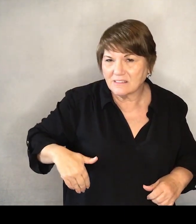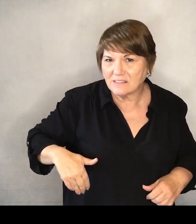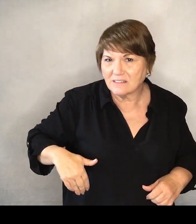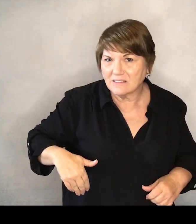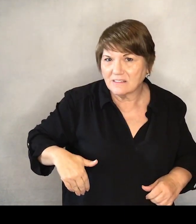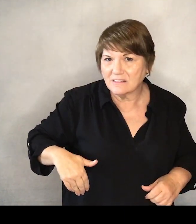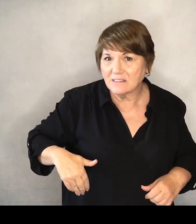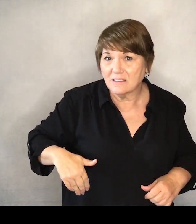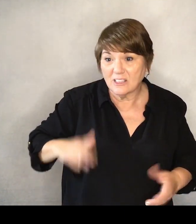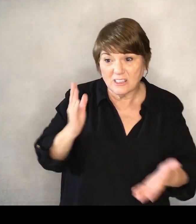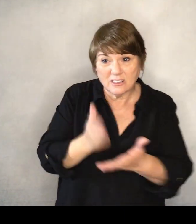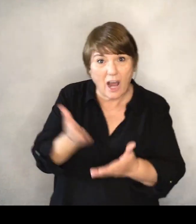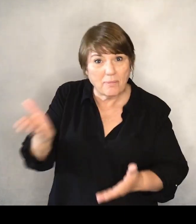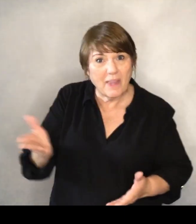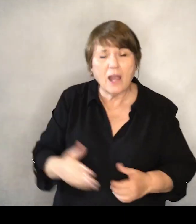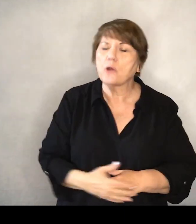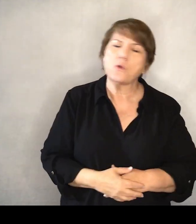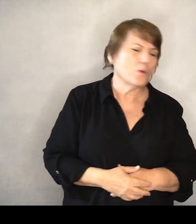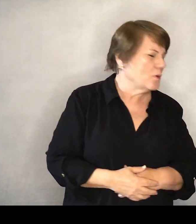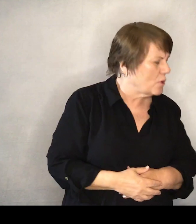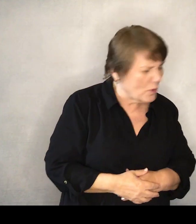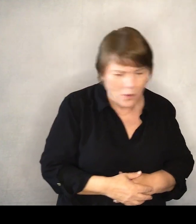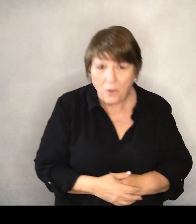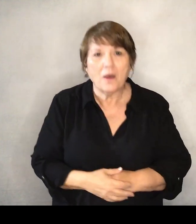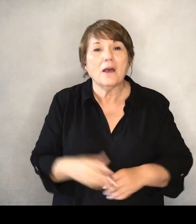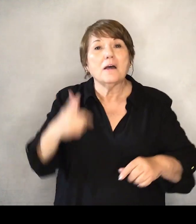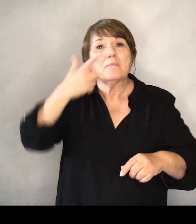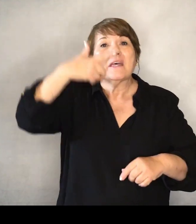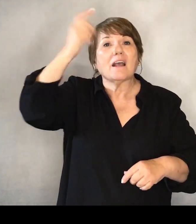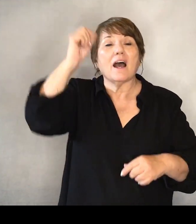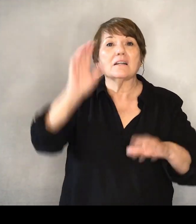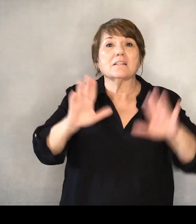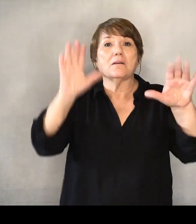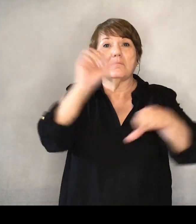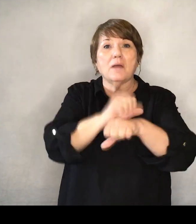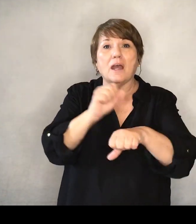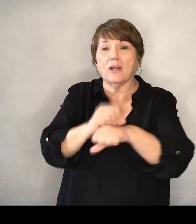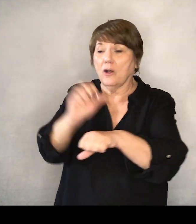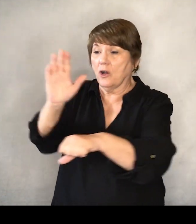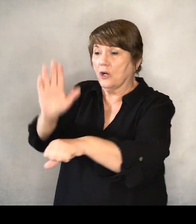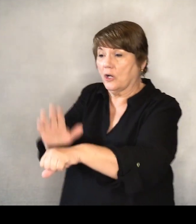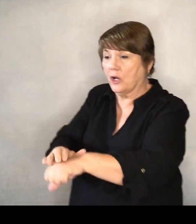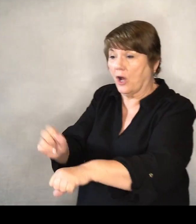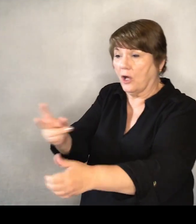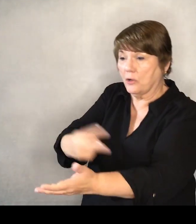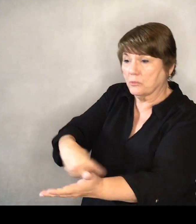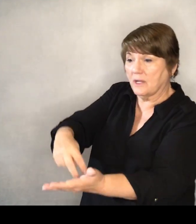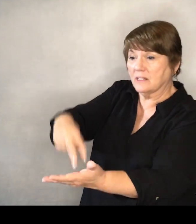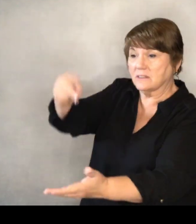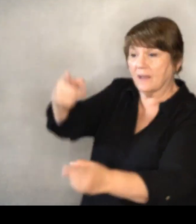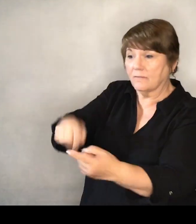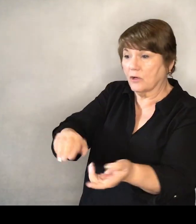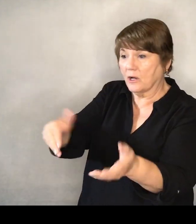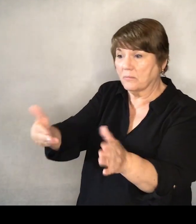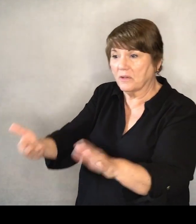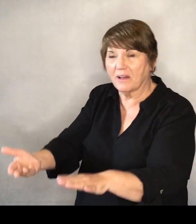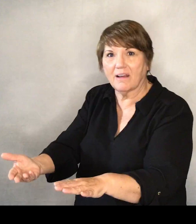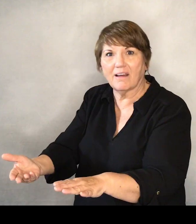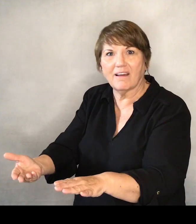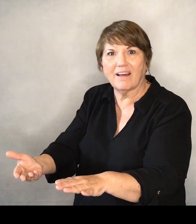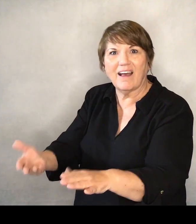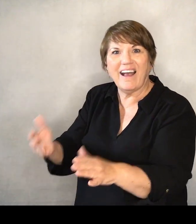And it doesn't end there, because the miracle of Lazarus being raised from the dead is only the